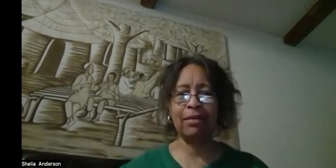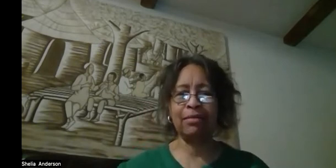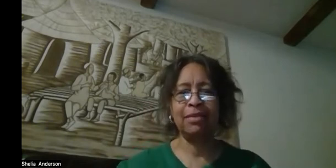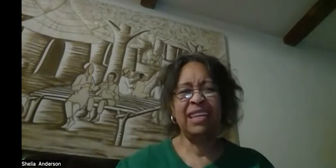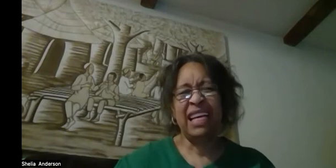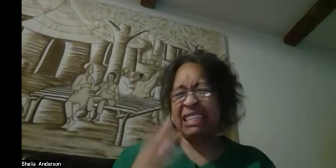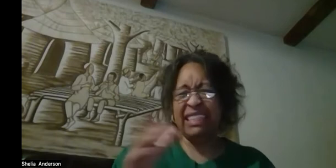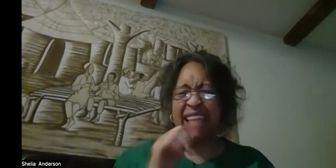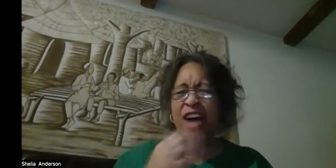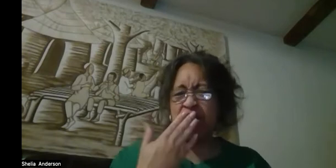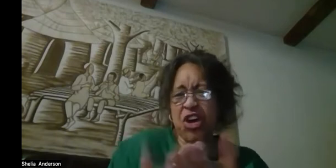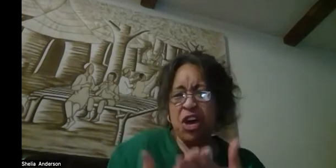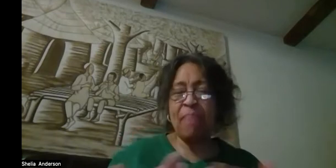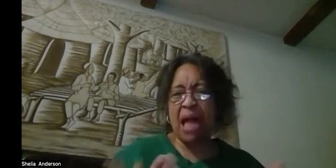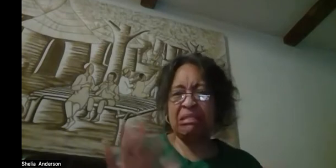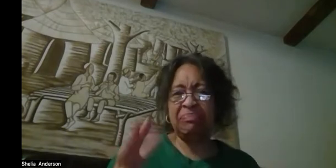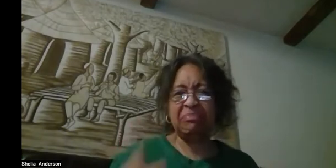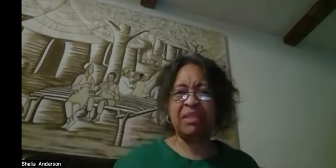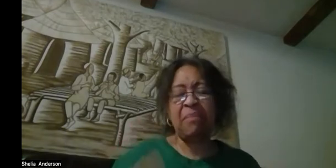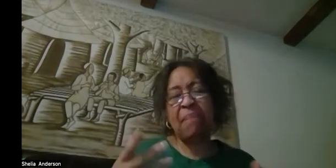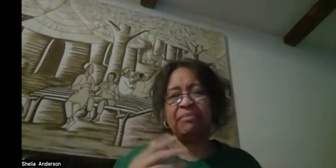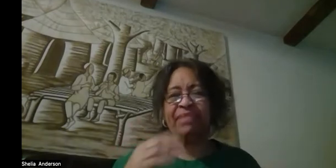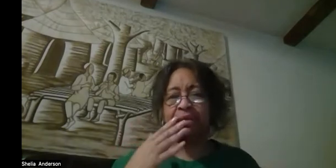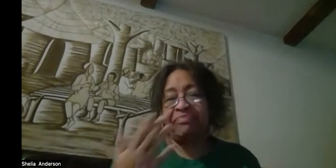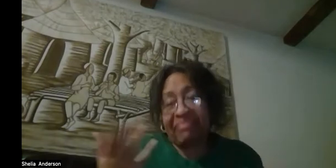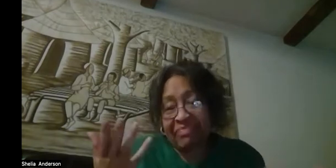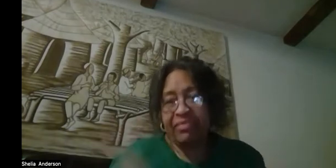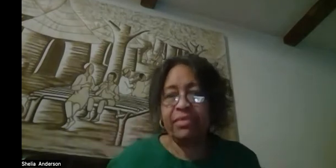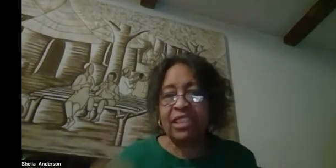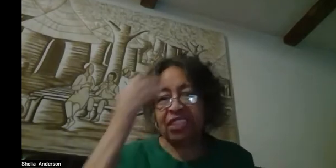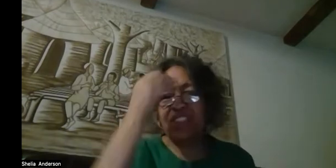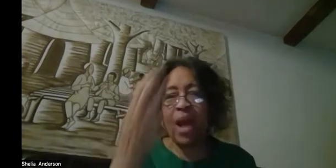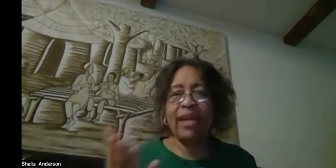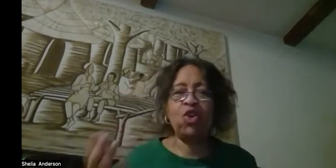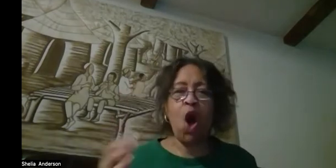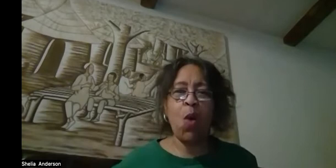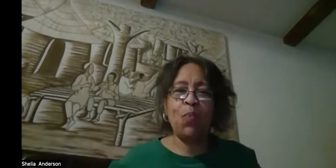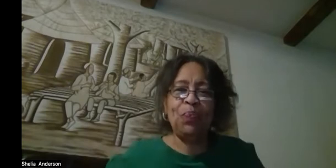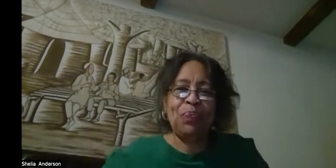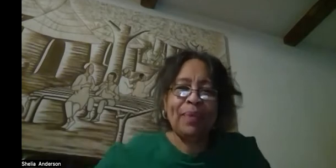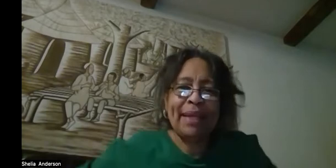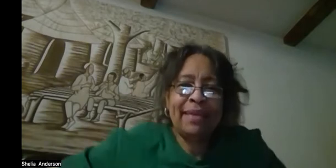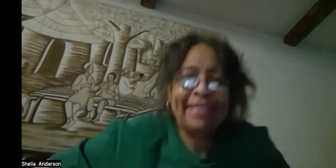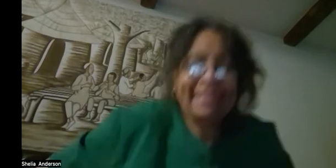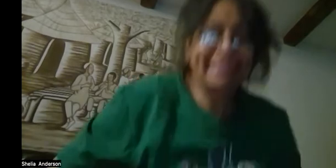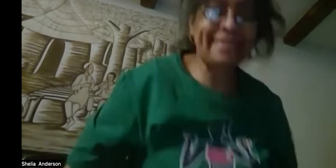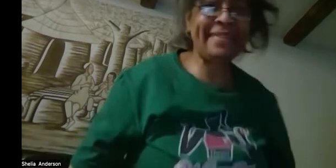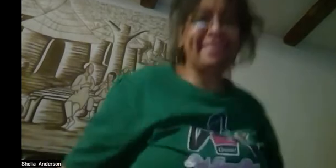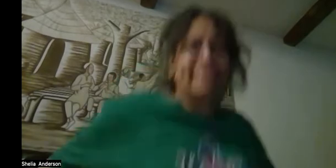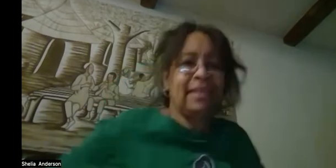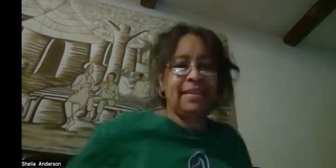bit of that bar to kind of help you get through or something. It wasn't very tasty, but it would kind of give you, fill